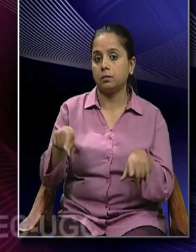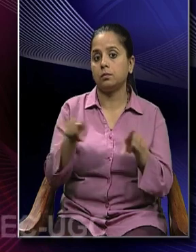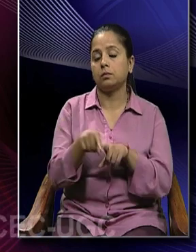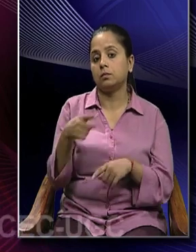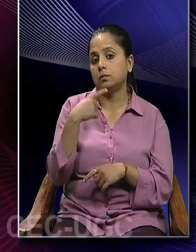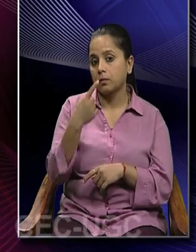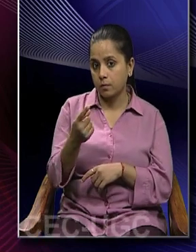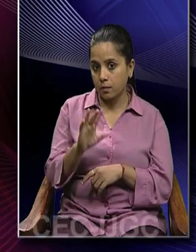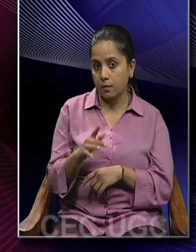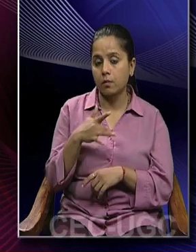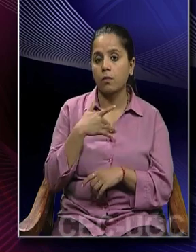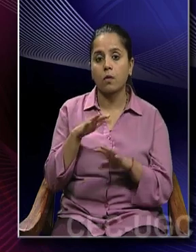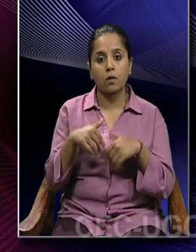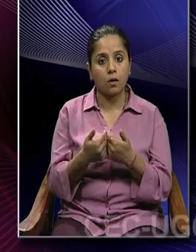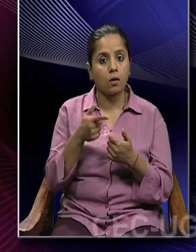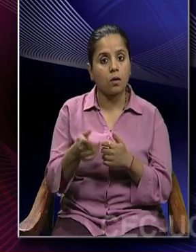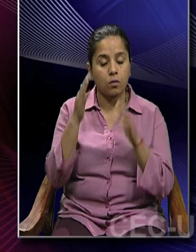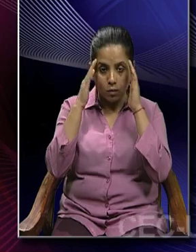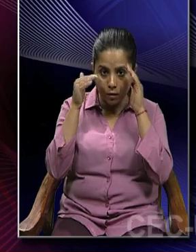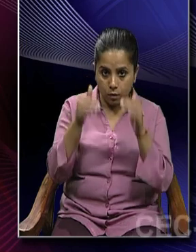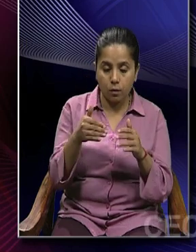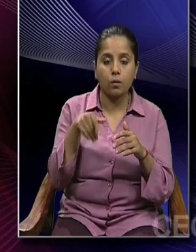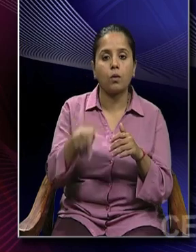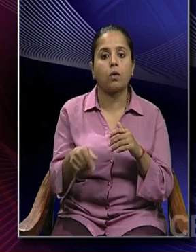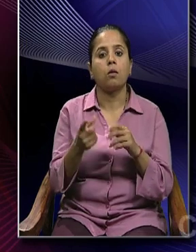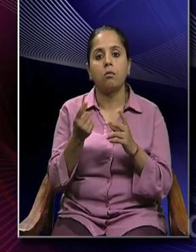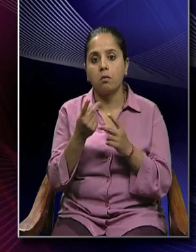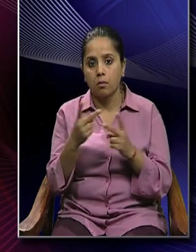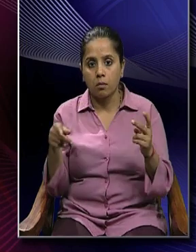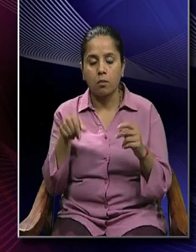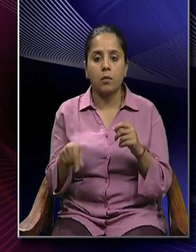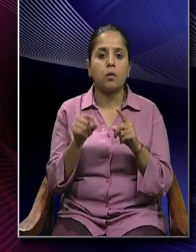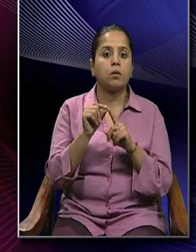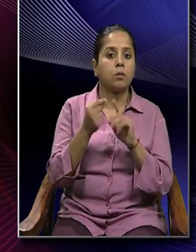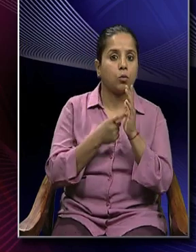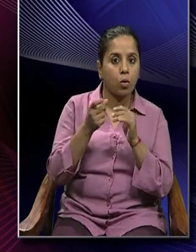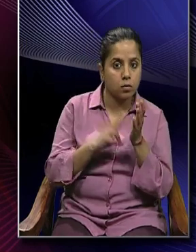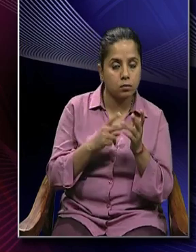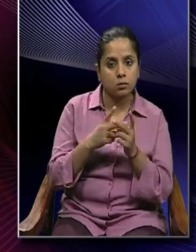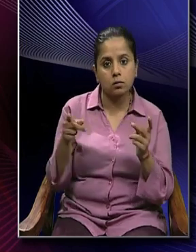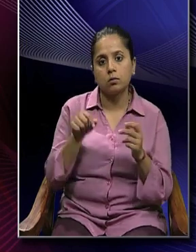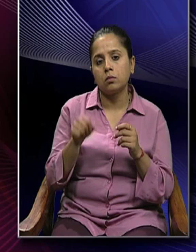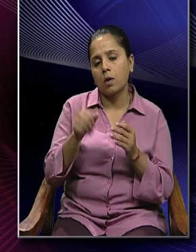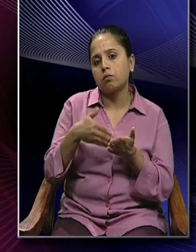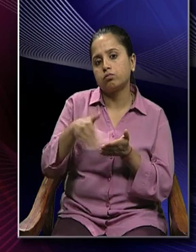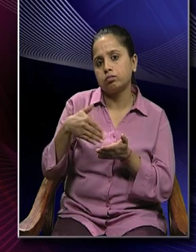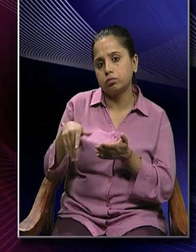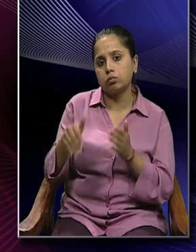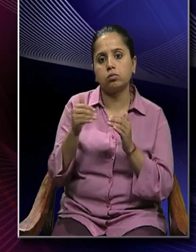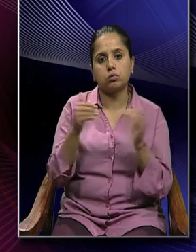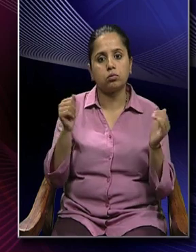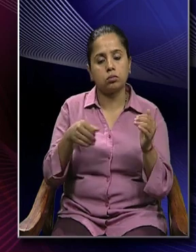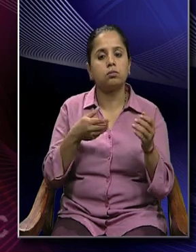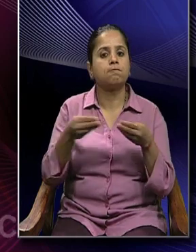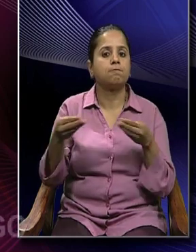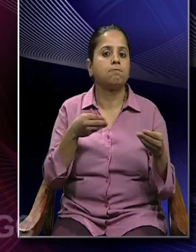says that how the concentration of wealth and the means of production is to be avoided, so that they can be equitably